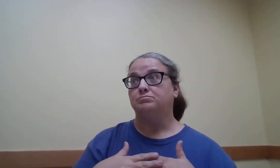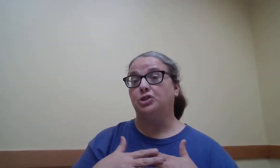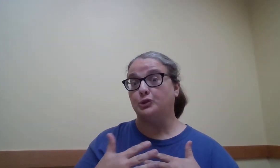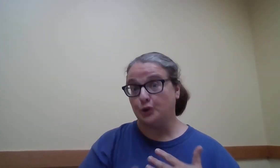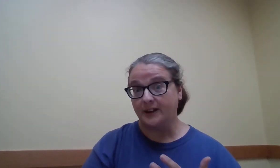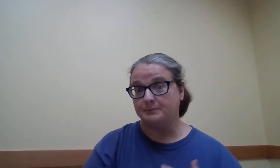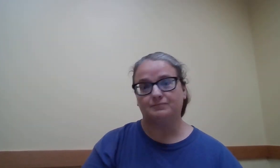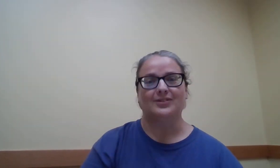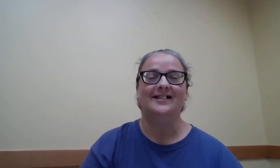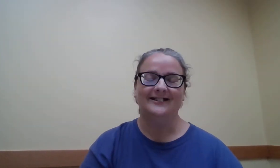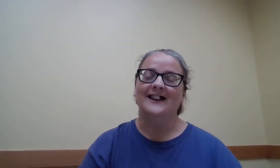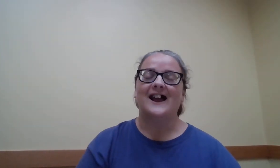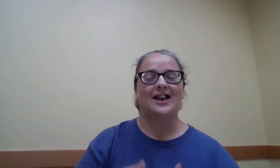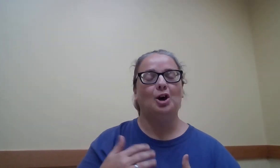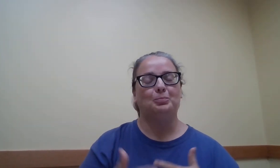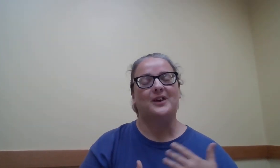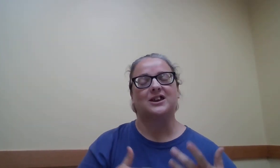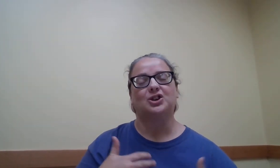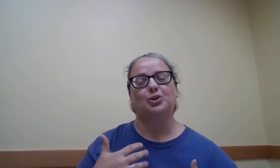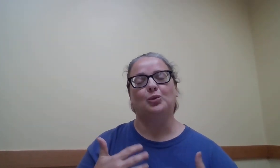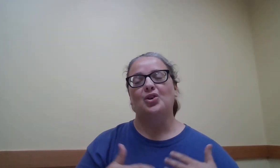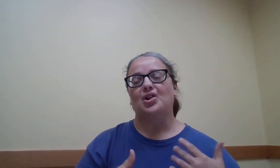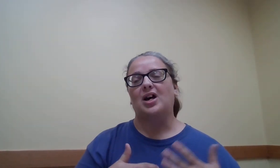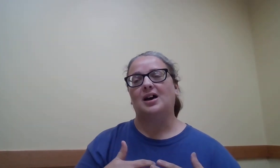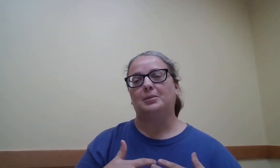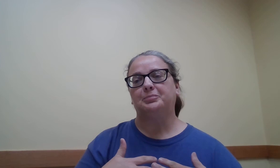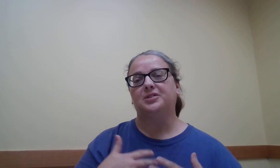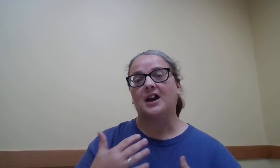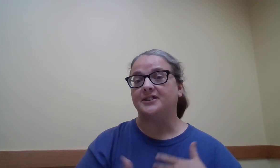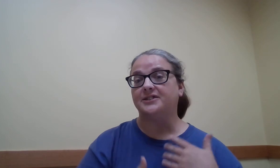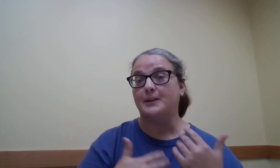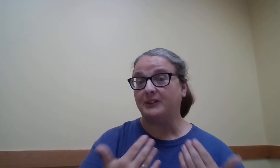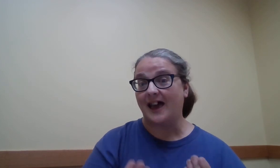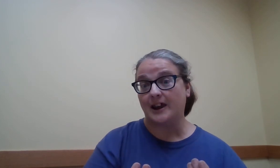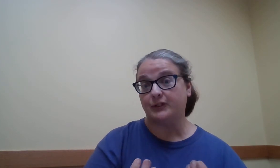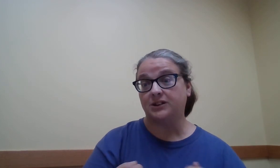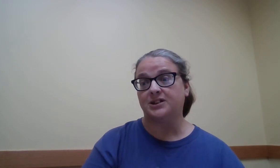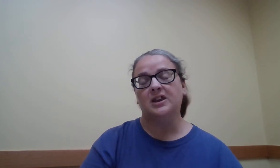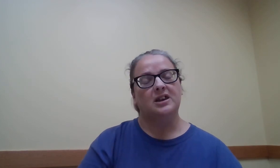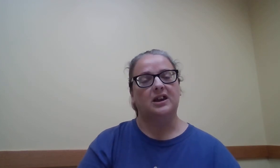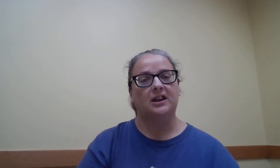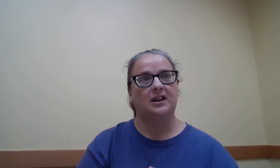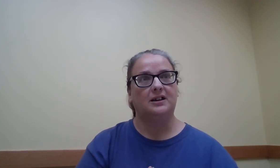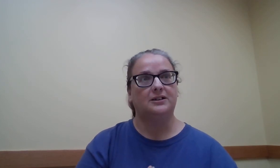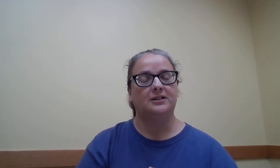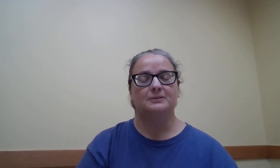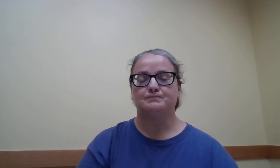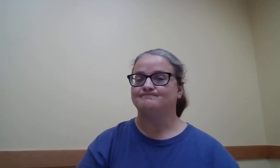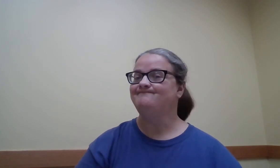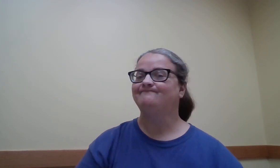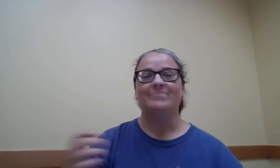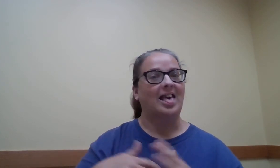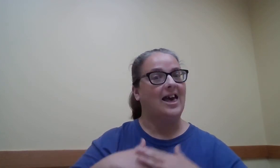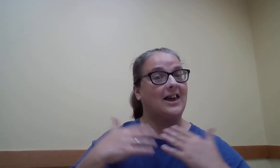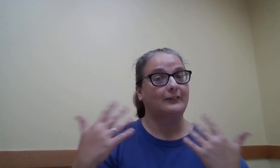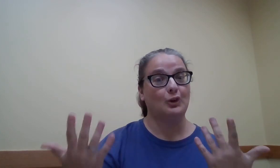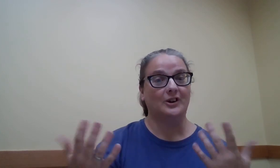you enjoyed it. I hope that you got something out of it, and of